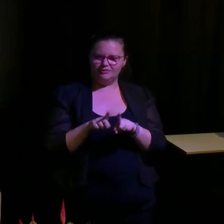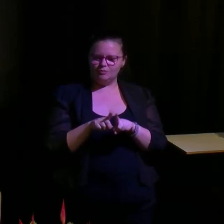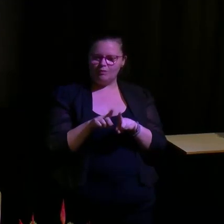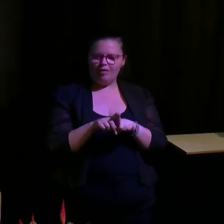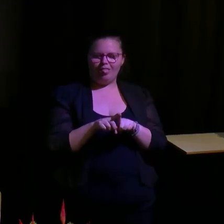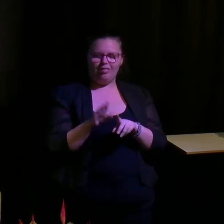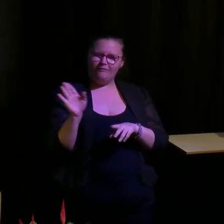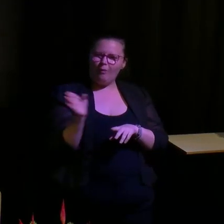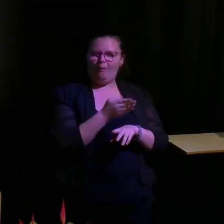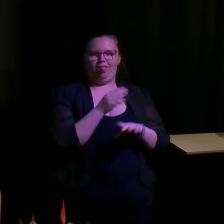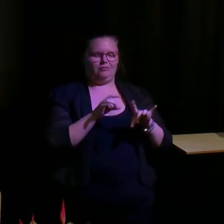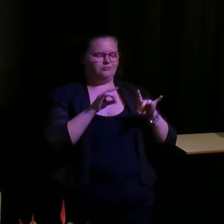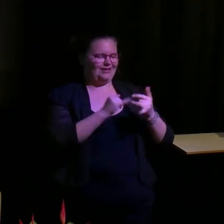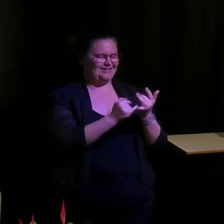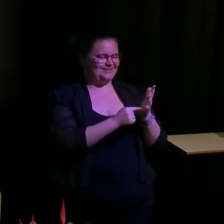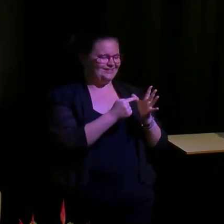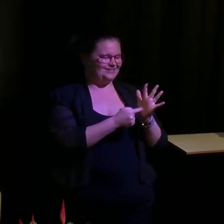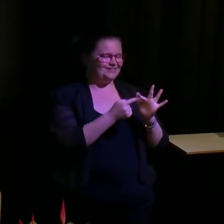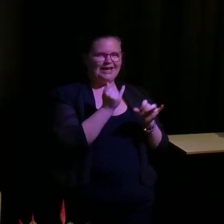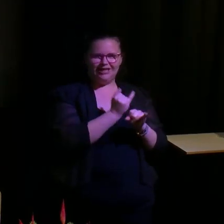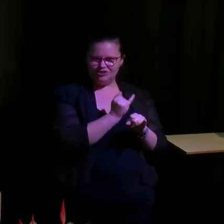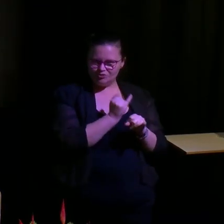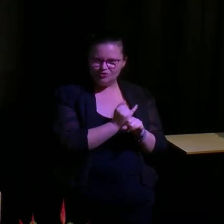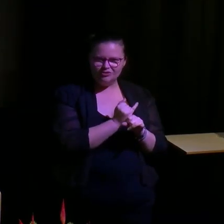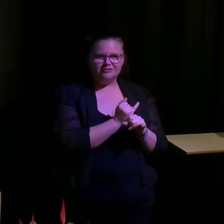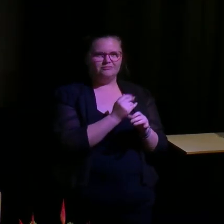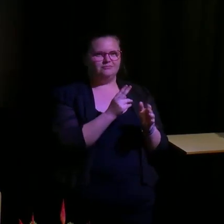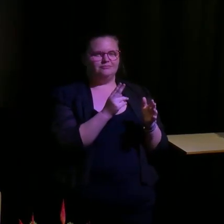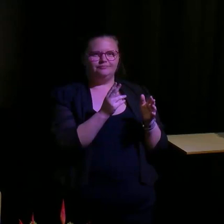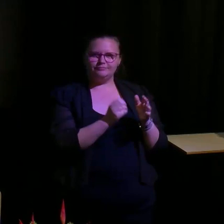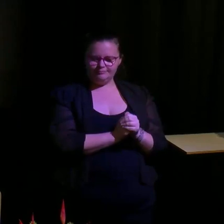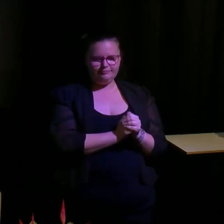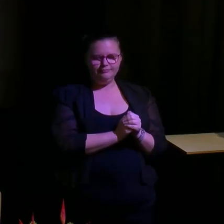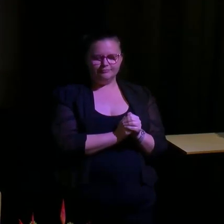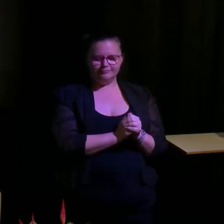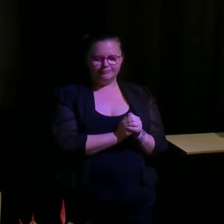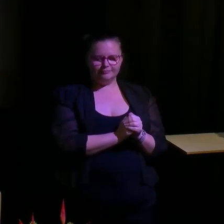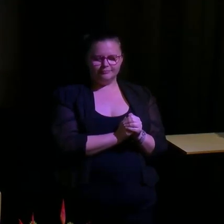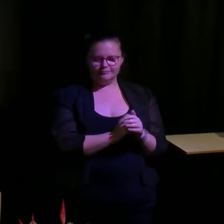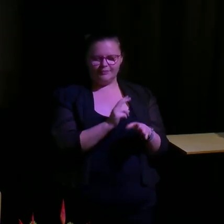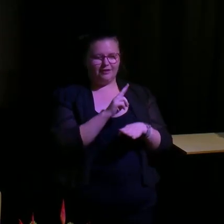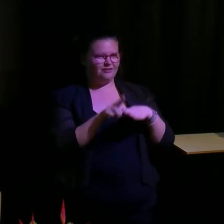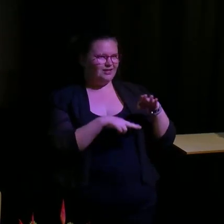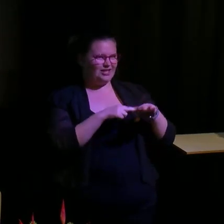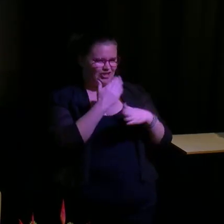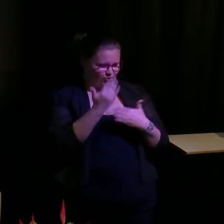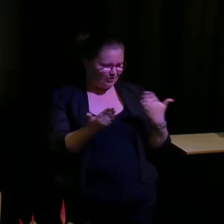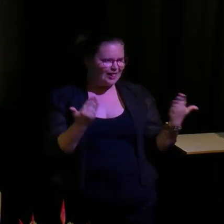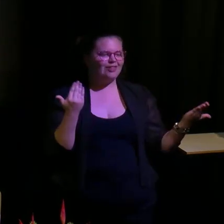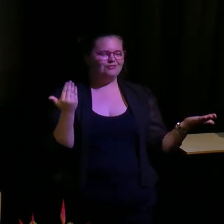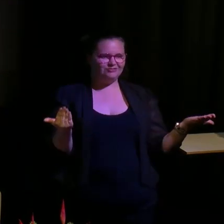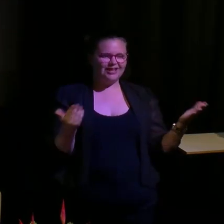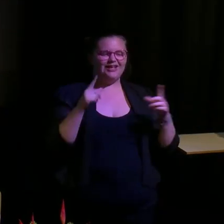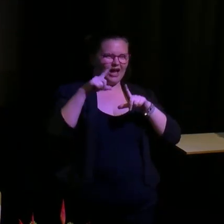state institutions, the National Gallery of Australia, the Tokyo National University of Technology, the Taipei